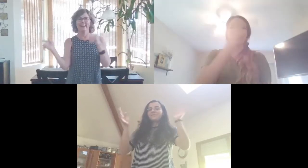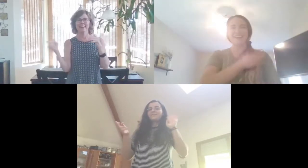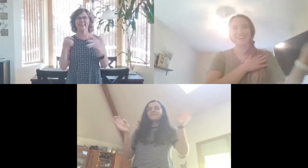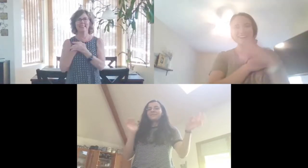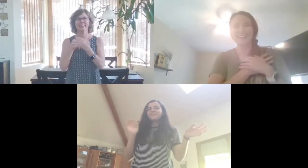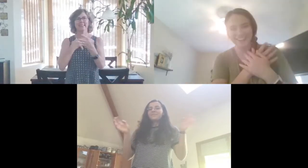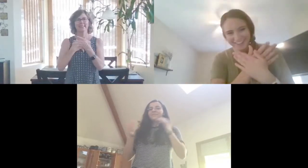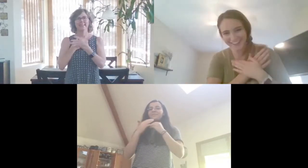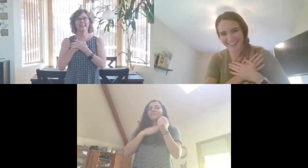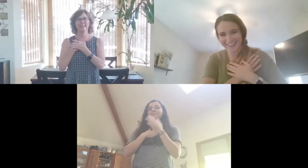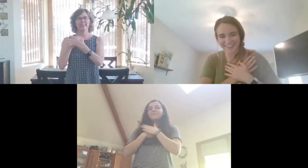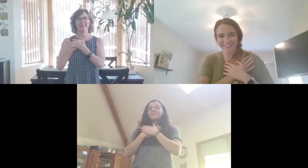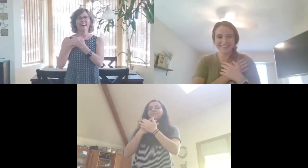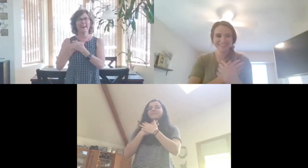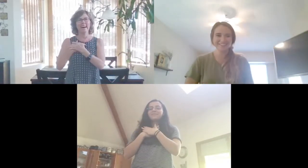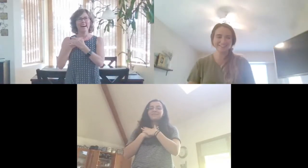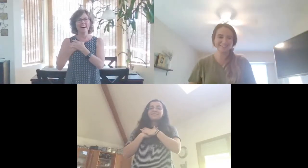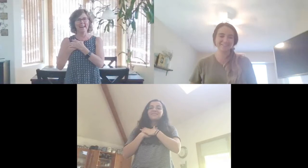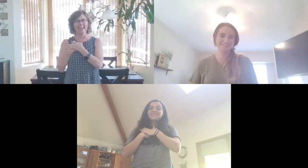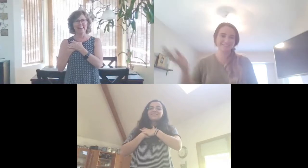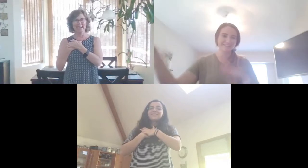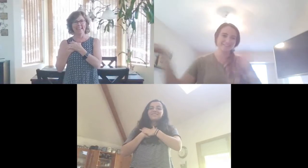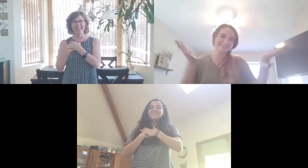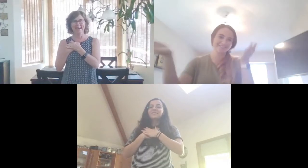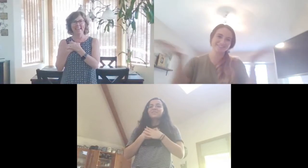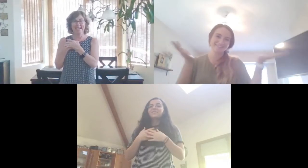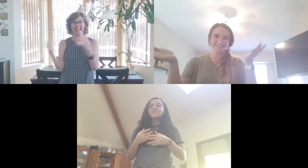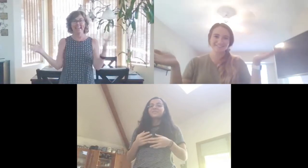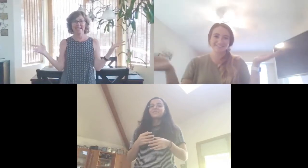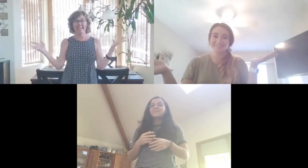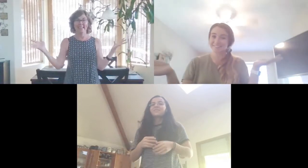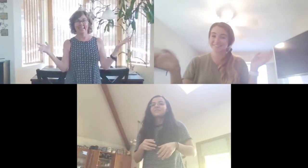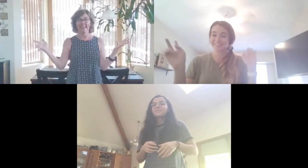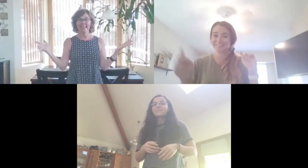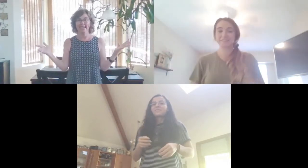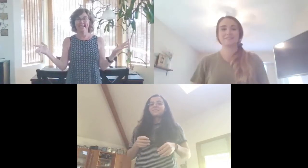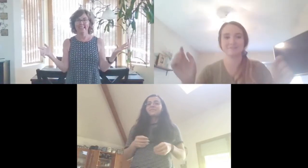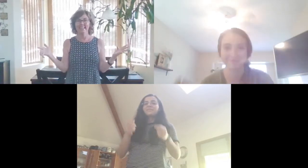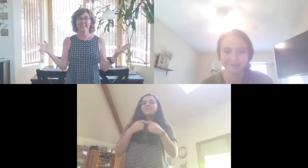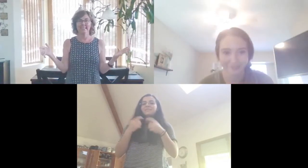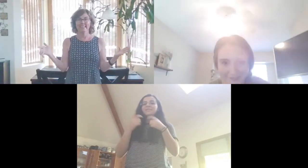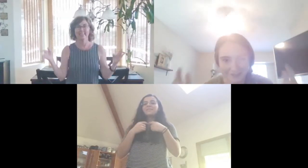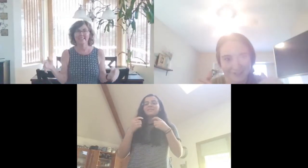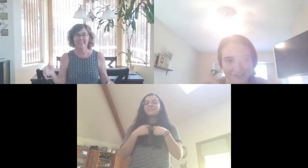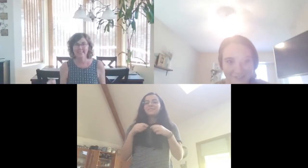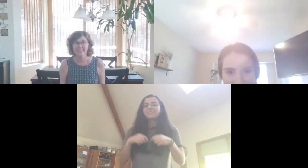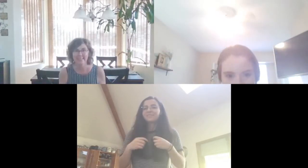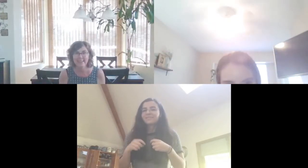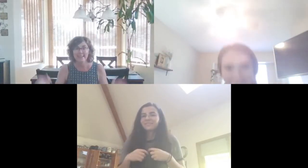the love of Jesus in my heart. I've got the wonderful love of my blessed Redeemer way down in the depths of my heart. Where